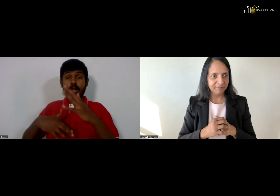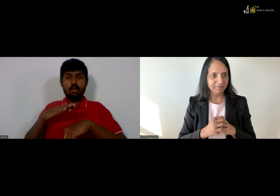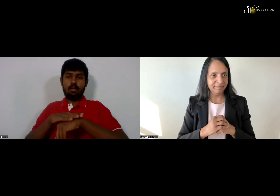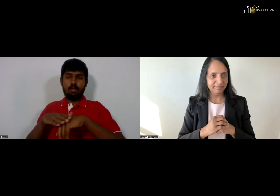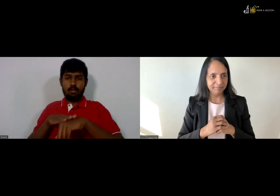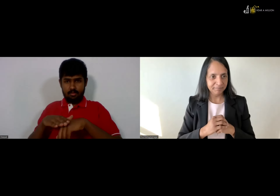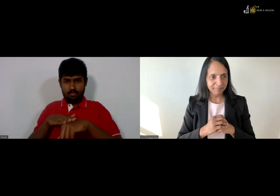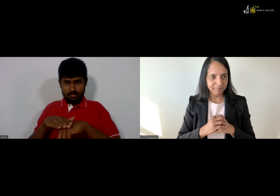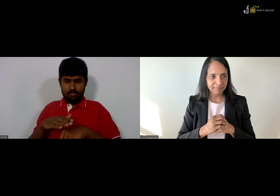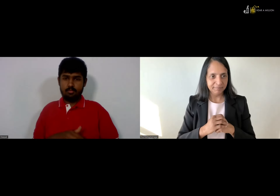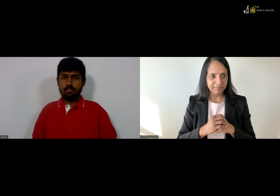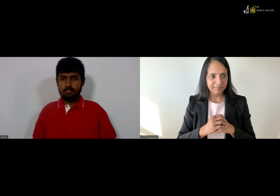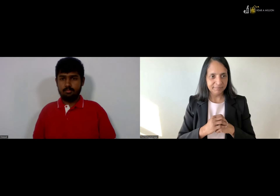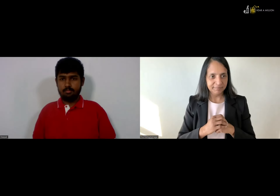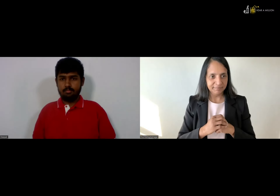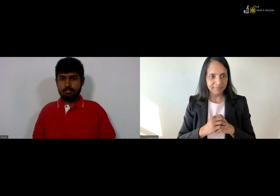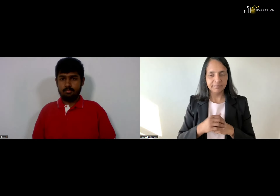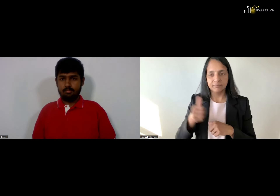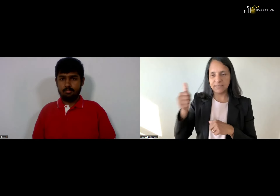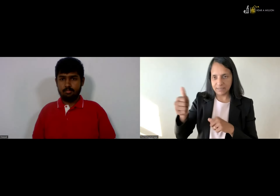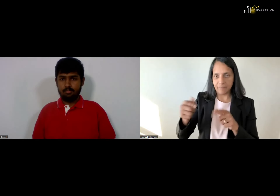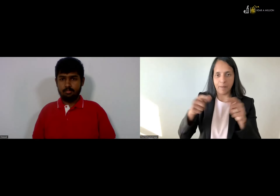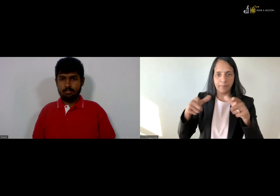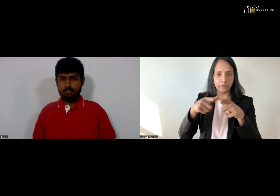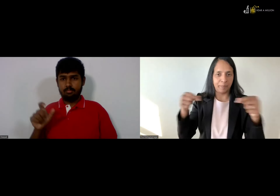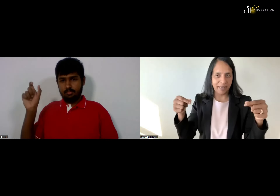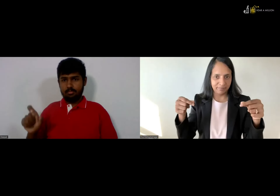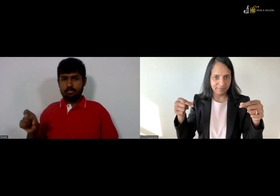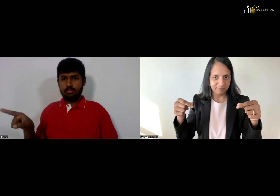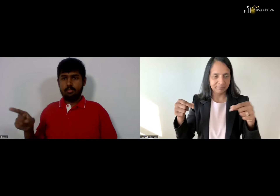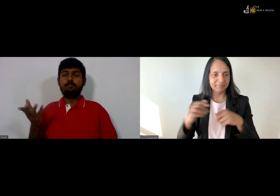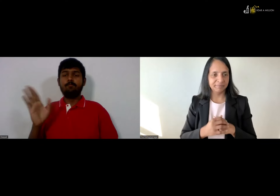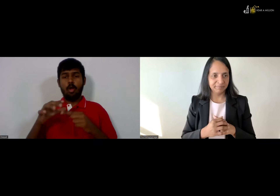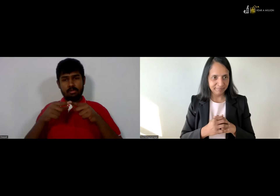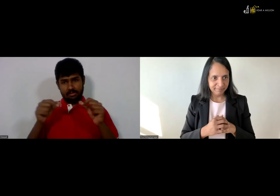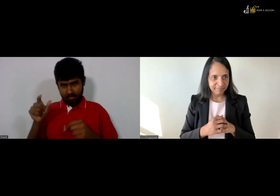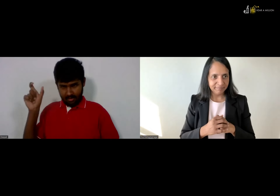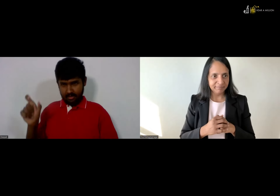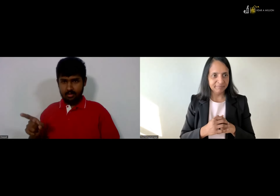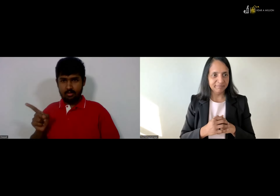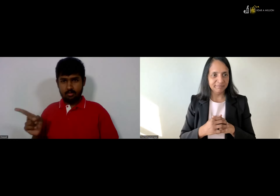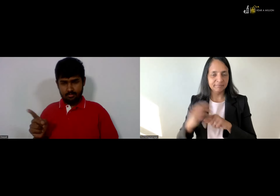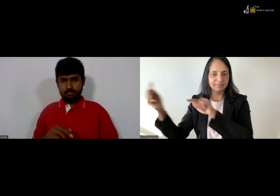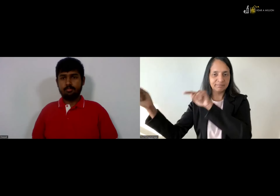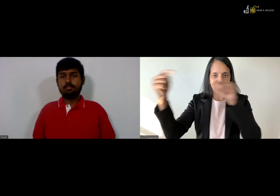you. So my staff member sign name is this. She's from